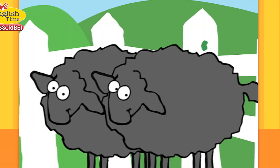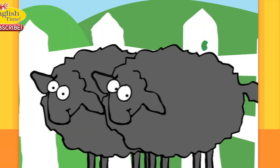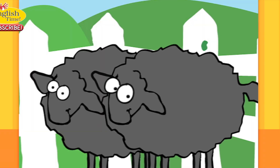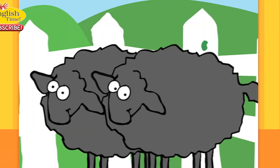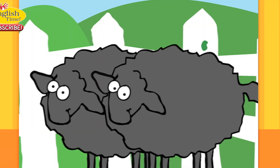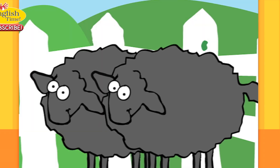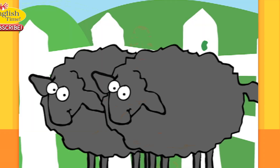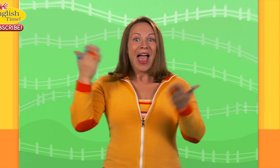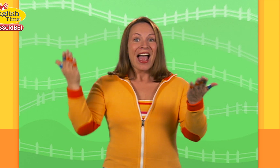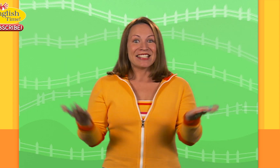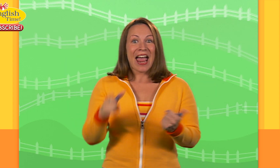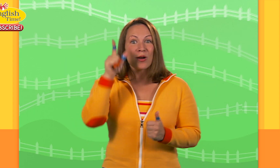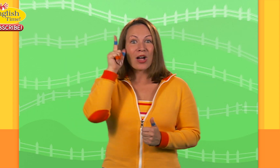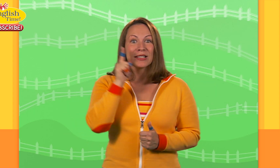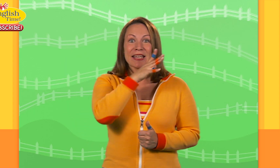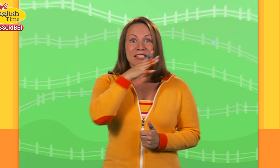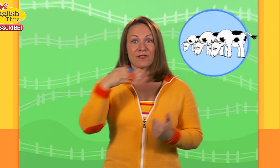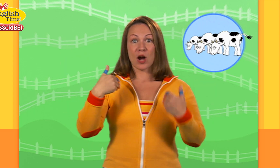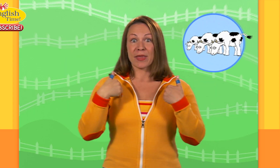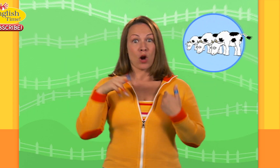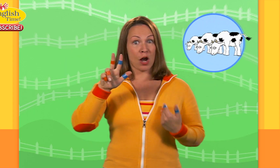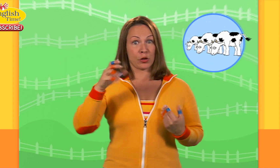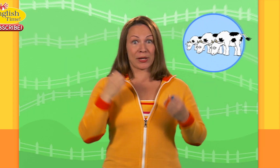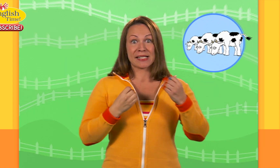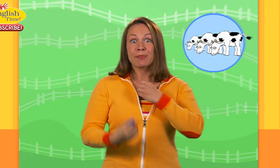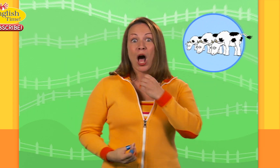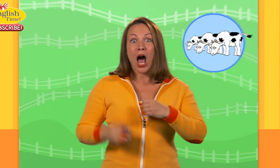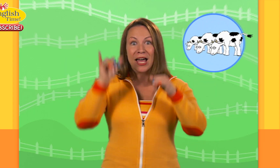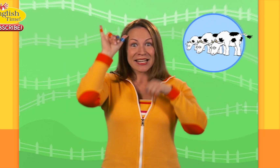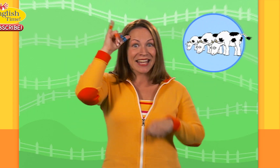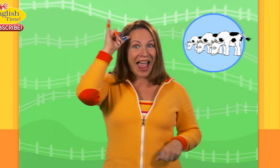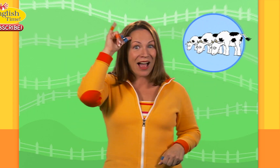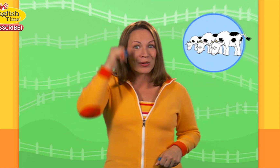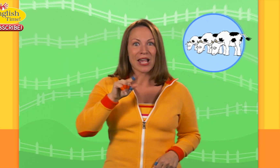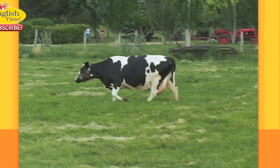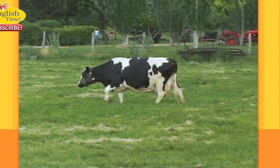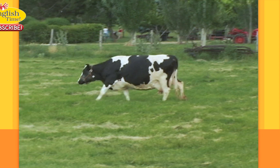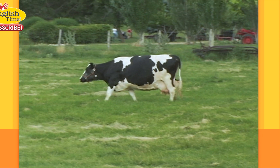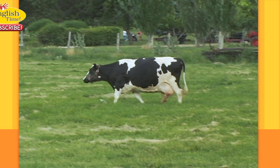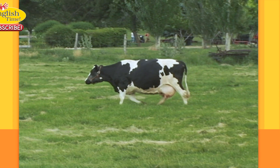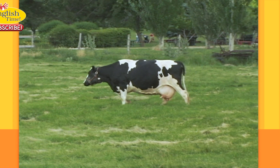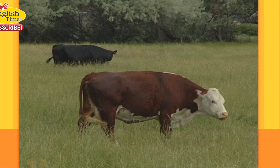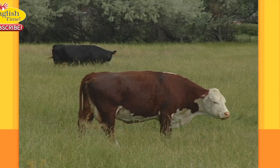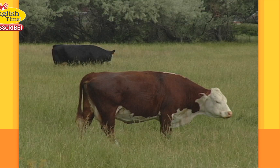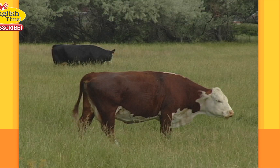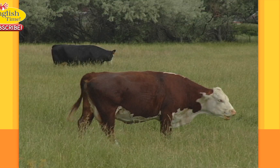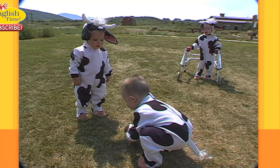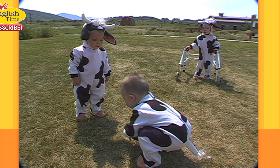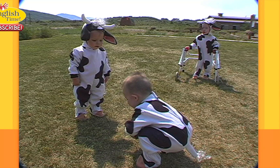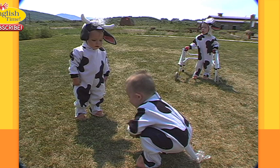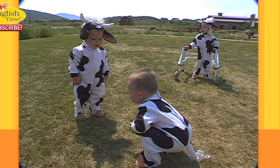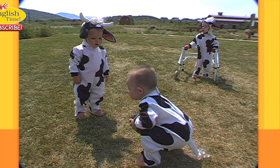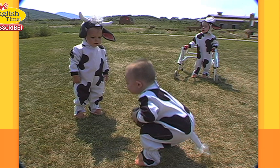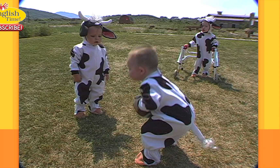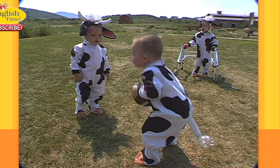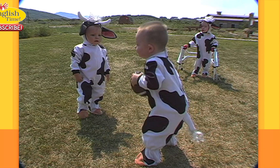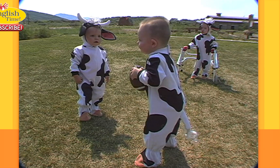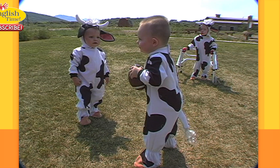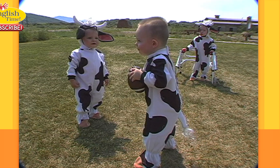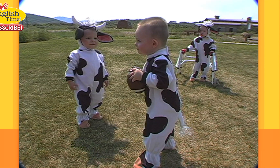black sheep. Down on Leah's farm there are 3 spotted cats. 1 spotted 2 spotted, 3 spotted cows, and